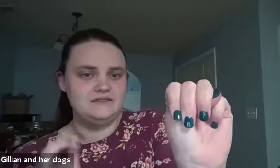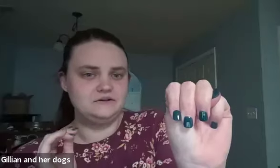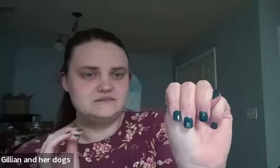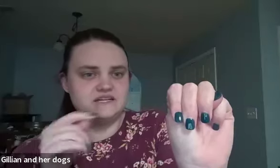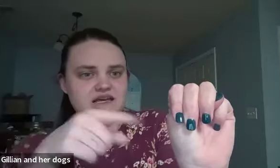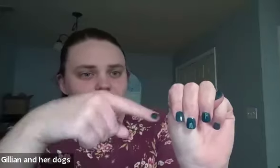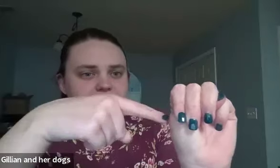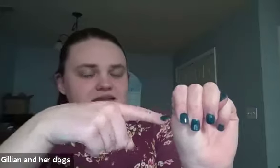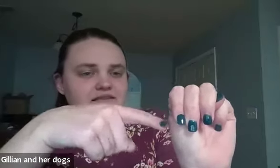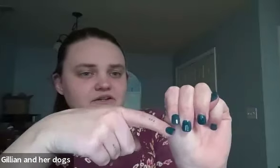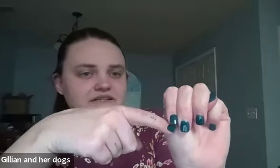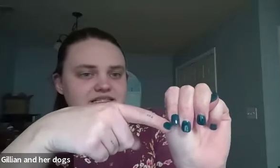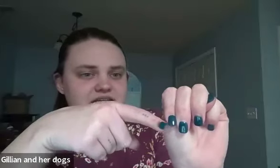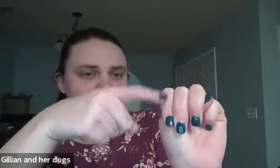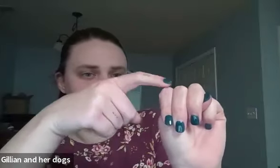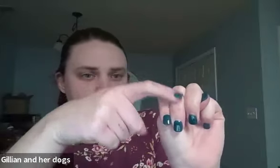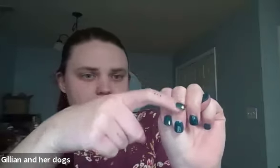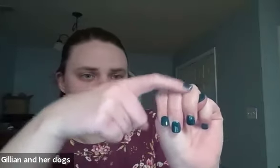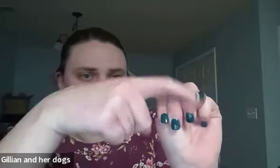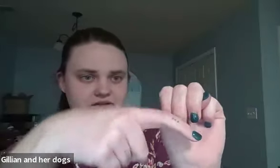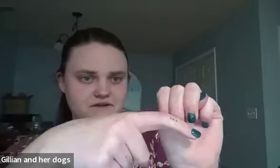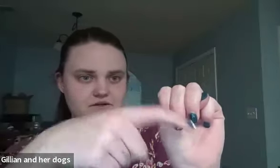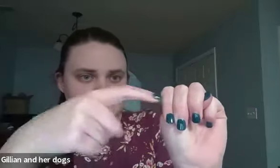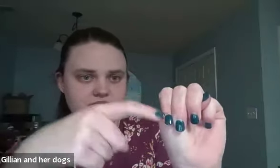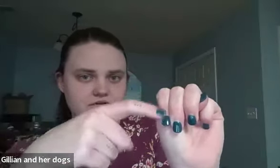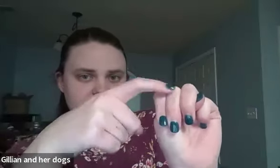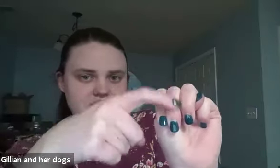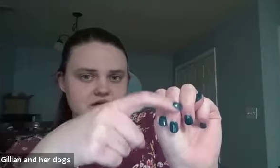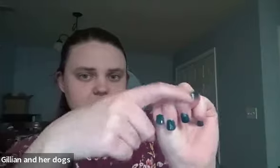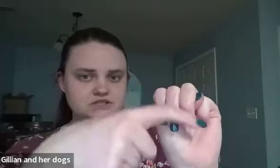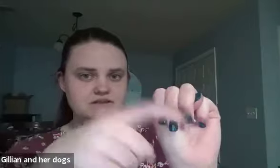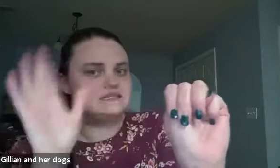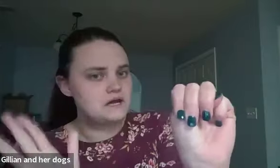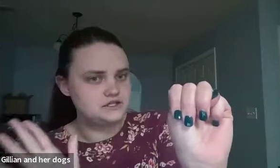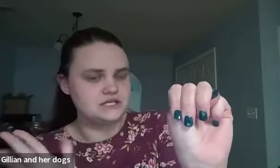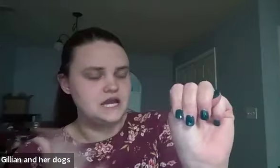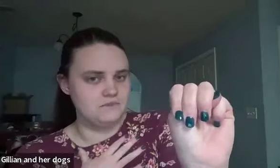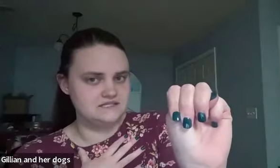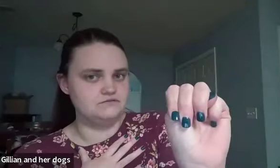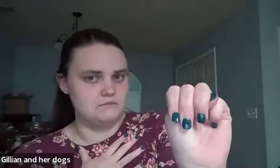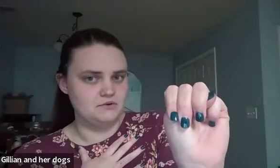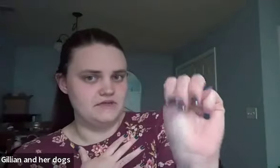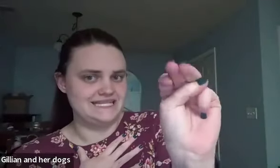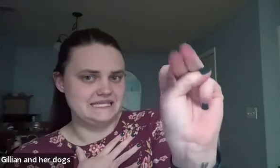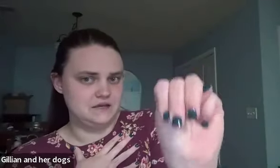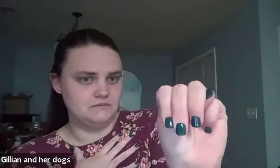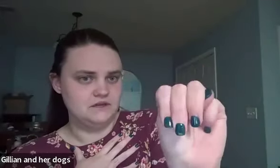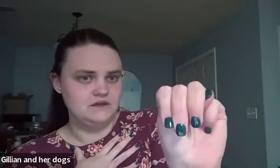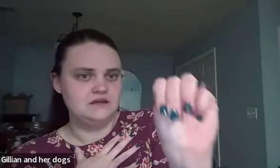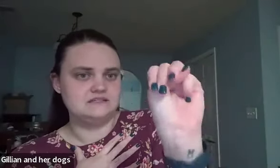My little tip is I literally see the M in my fingers, if you can see that motion. That's how I usually help myself remember that it's an M. Is